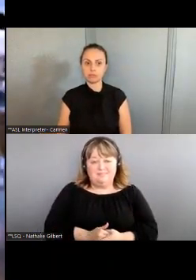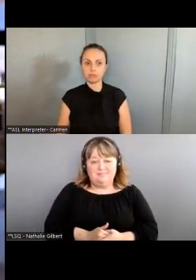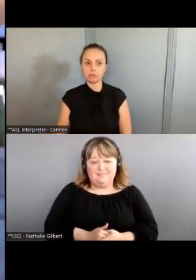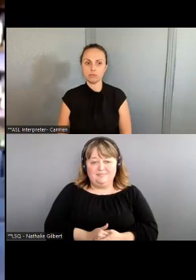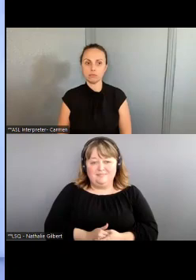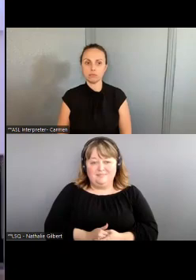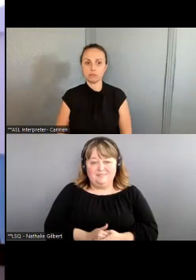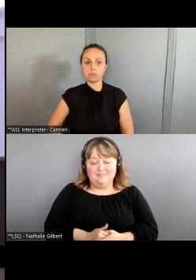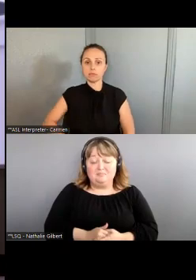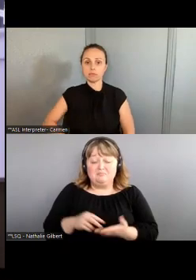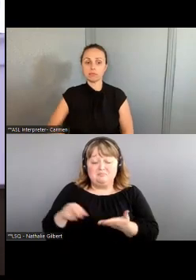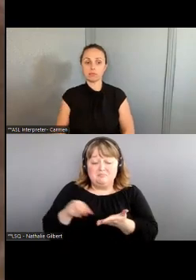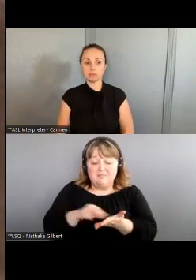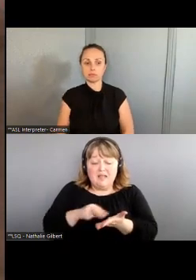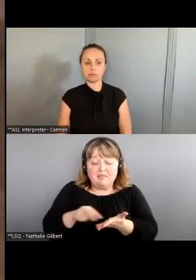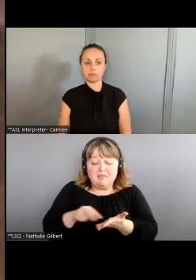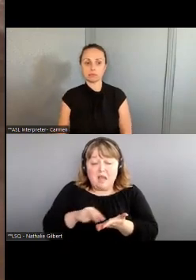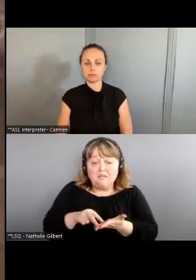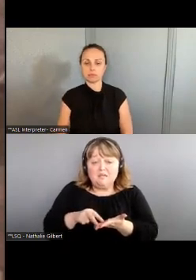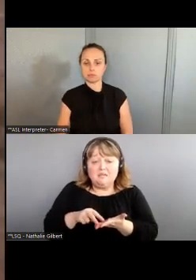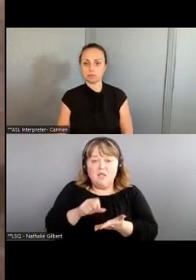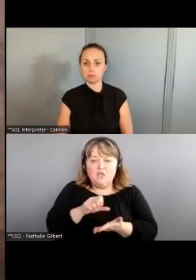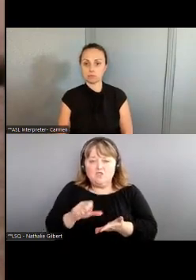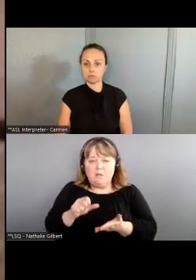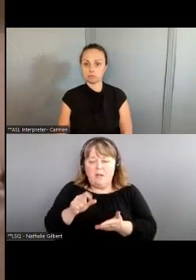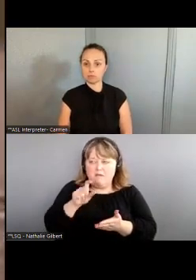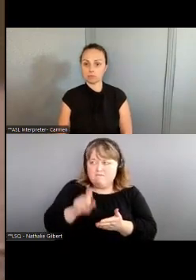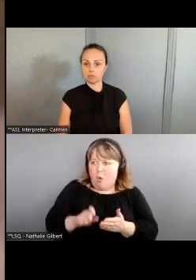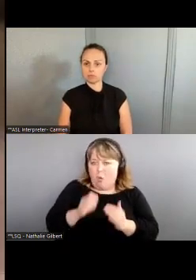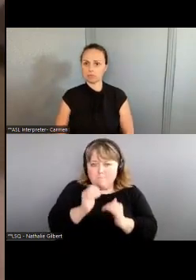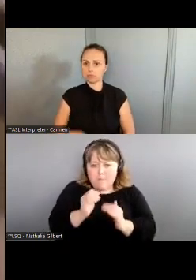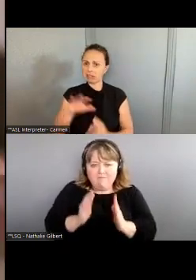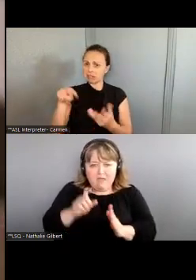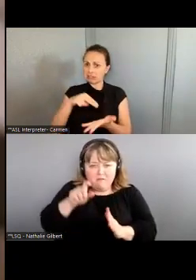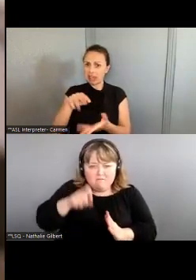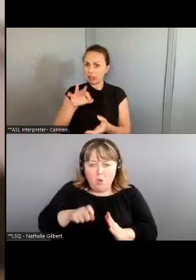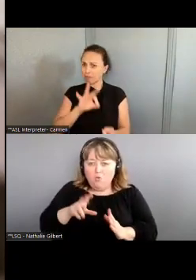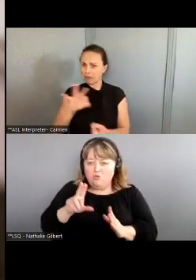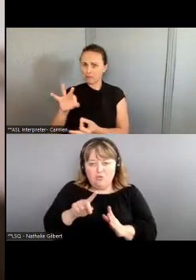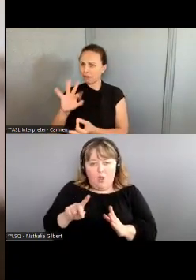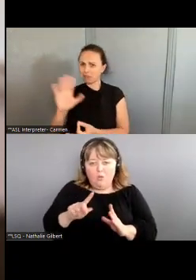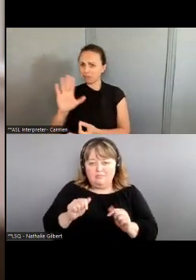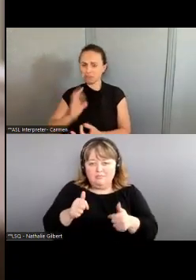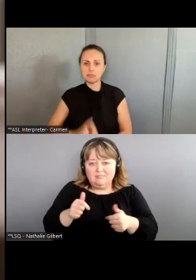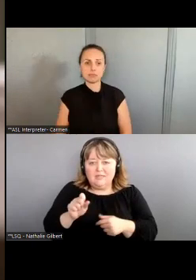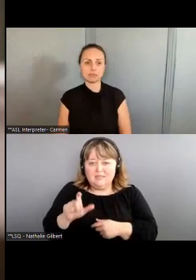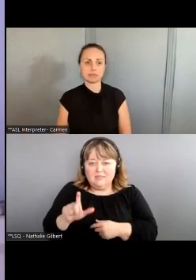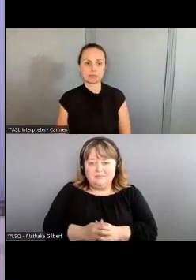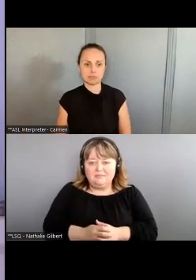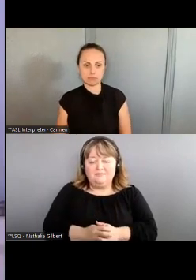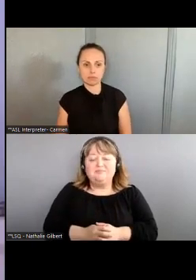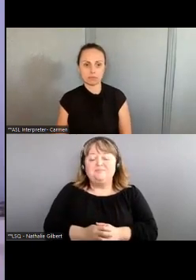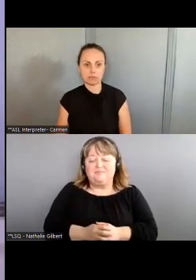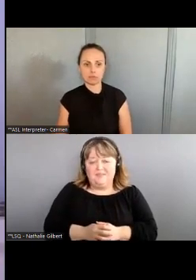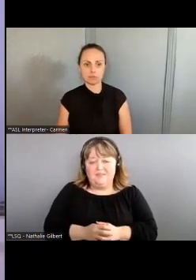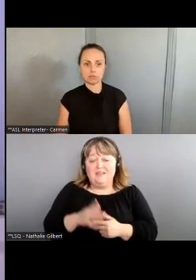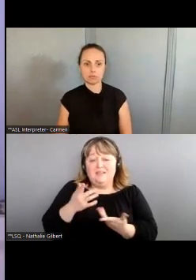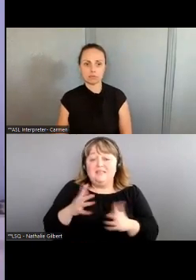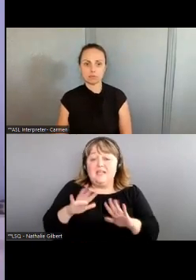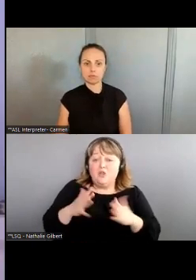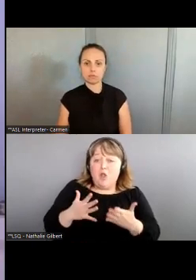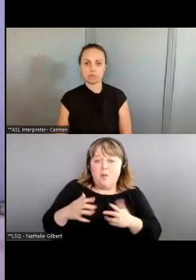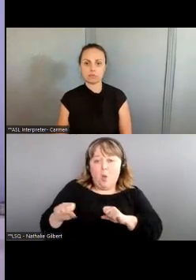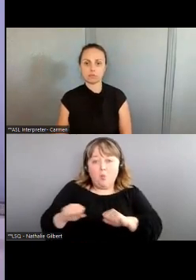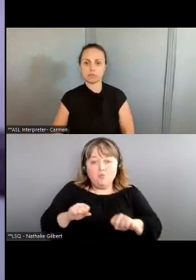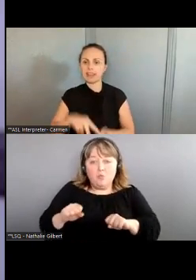La danse n'est pas une question de perfection. It's not about perfection. C'est une façon de bouger pour se sentir libre. To